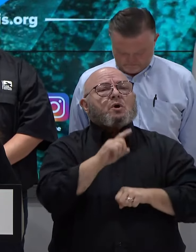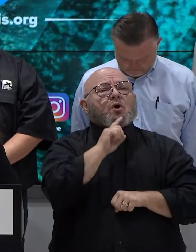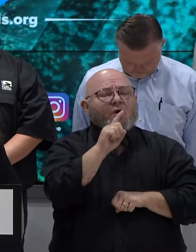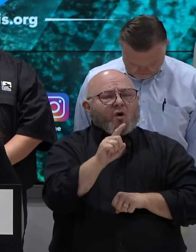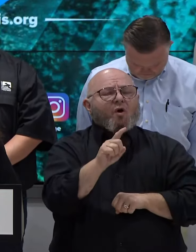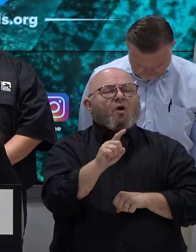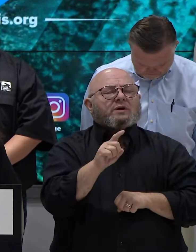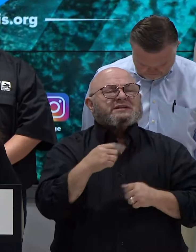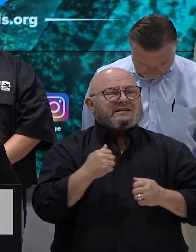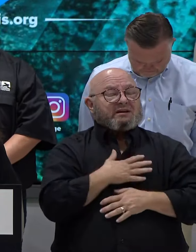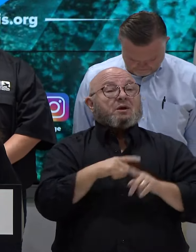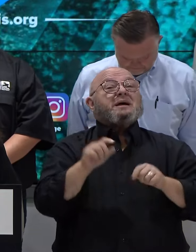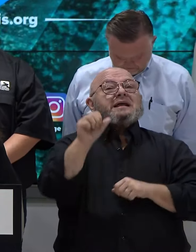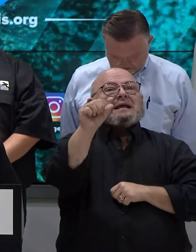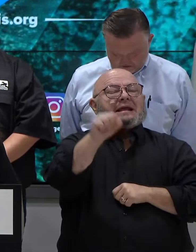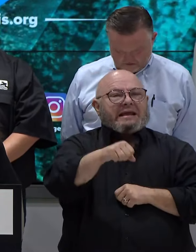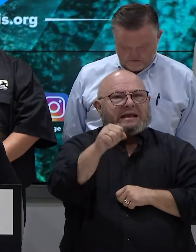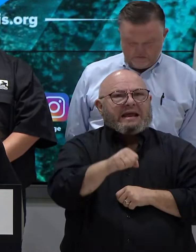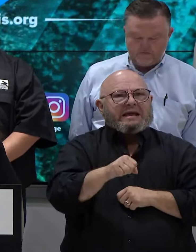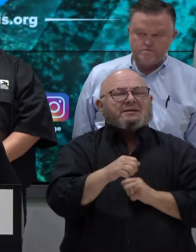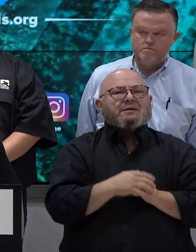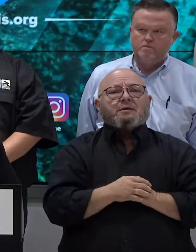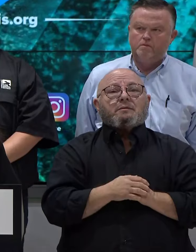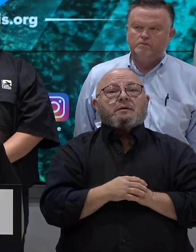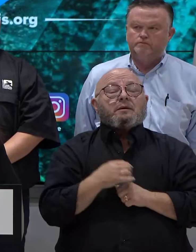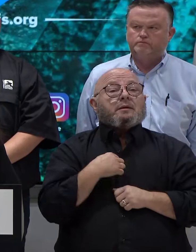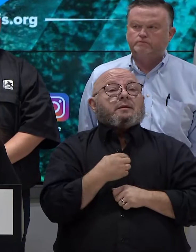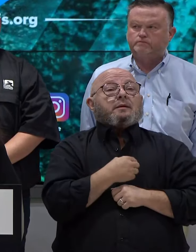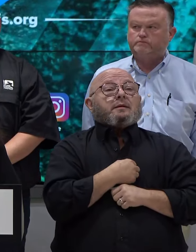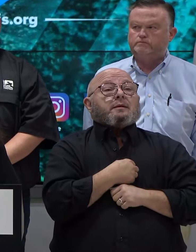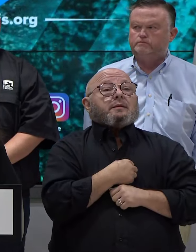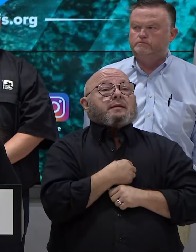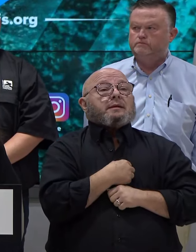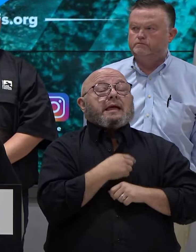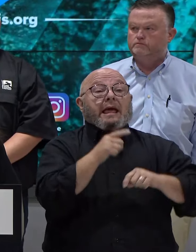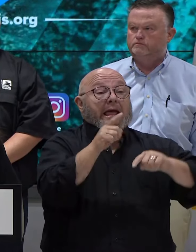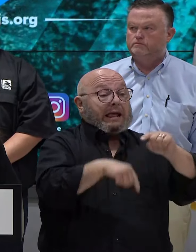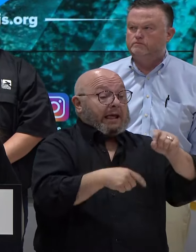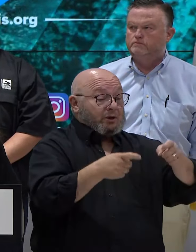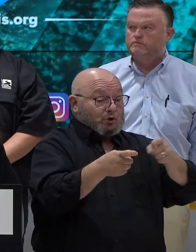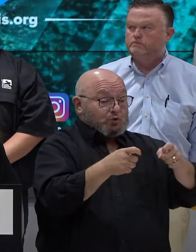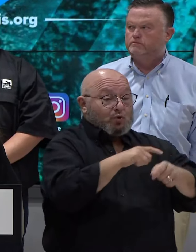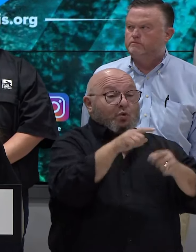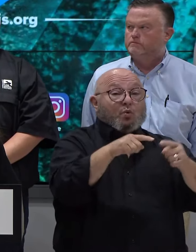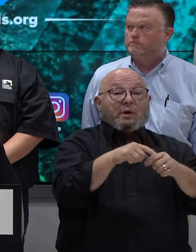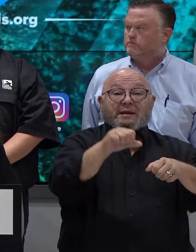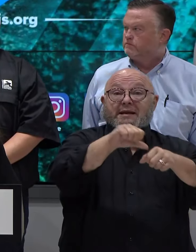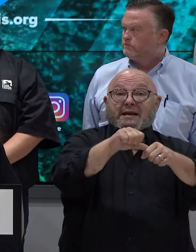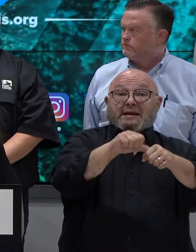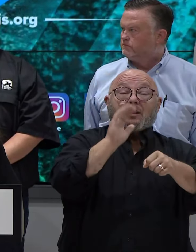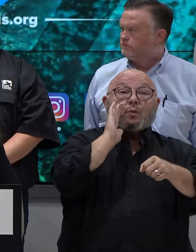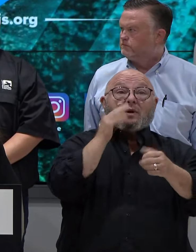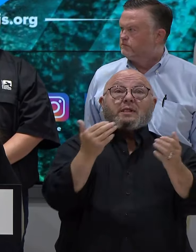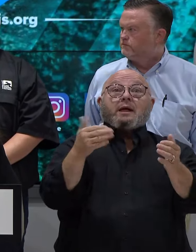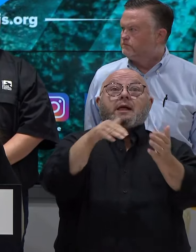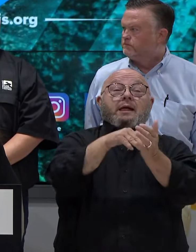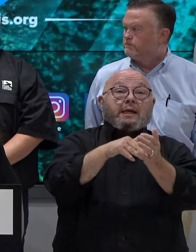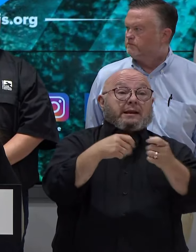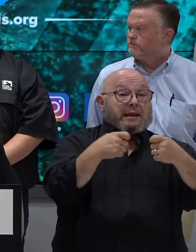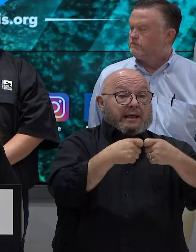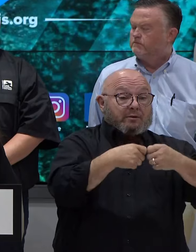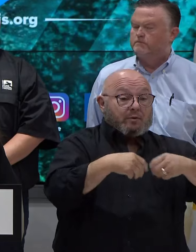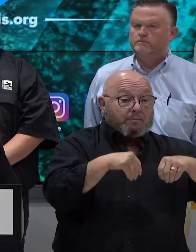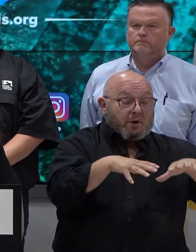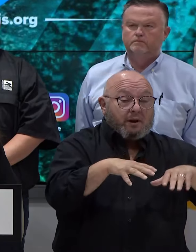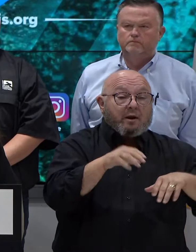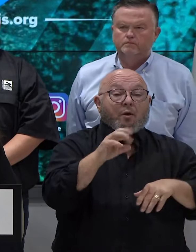handle this. We can't control exactly when those gas stations are going to get fuel back or power back. So